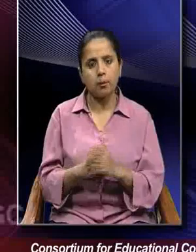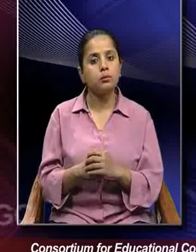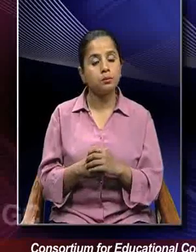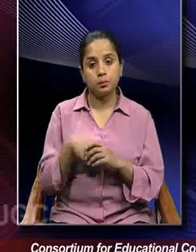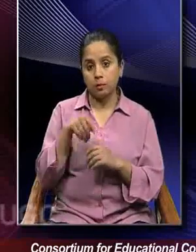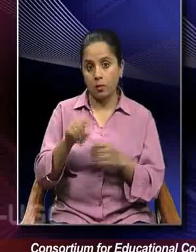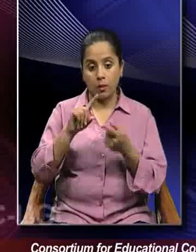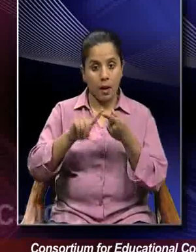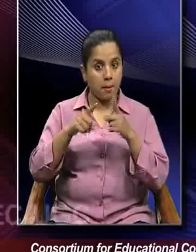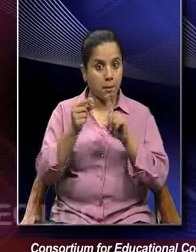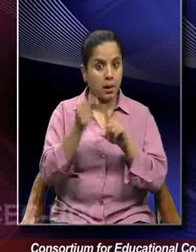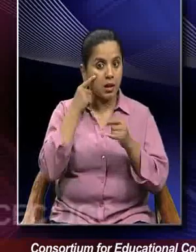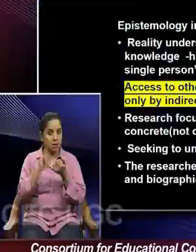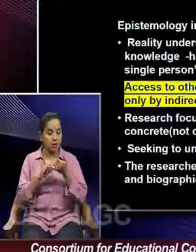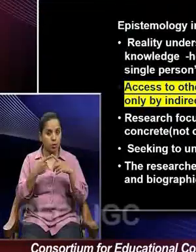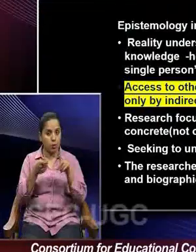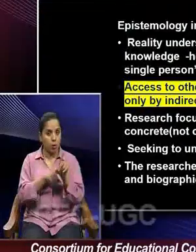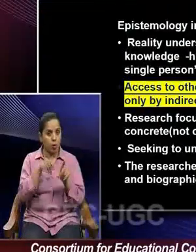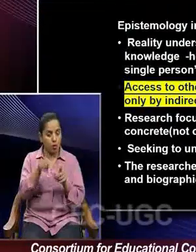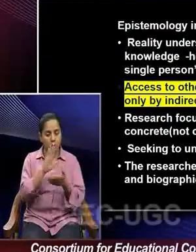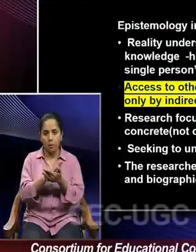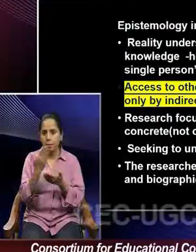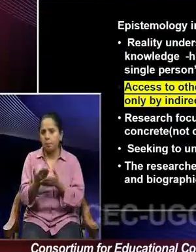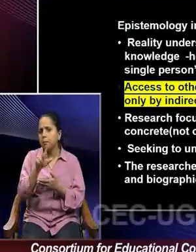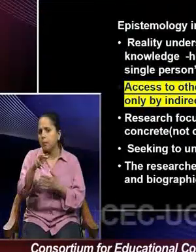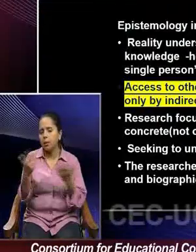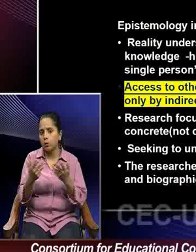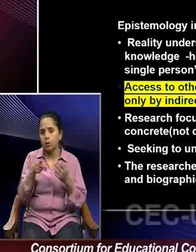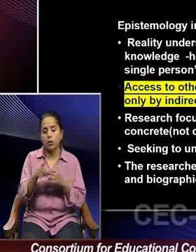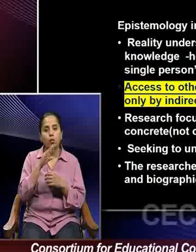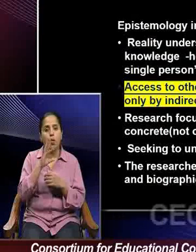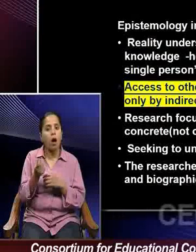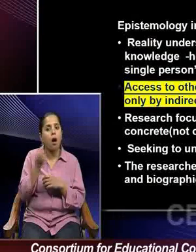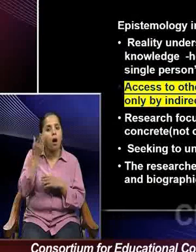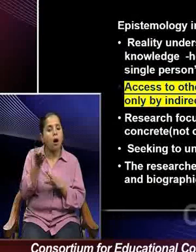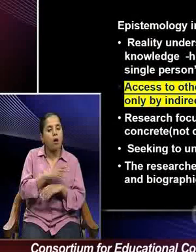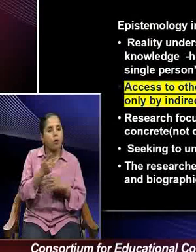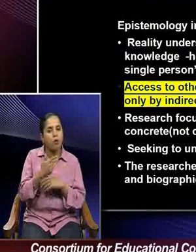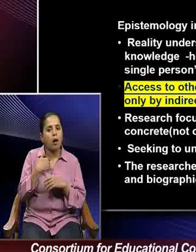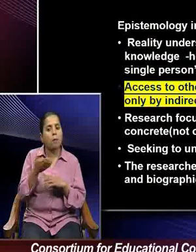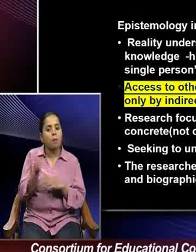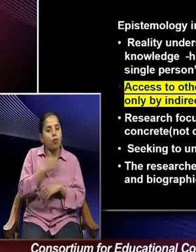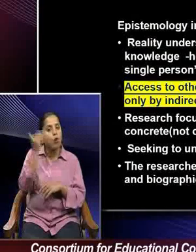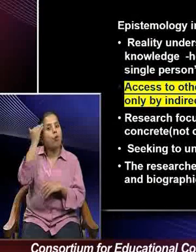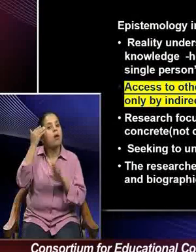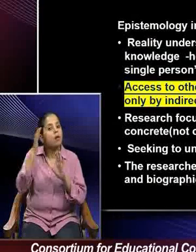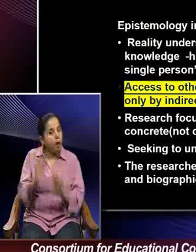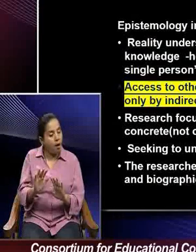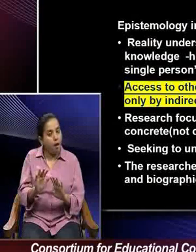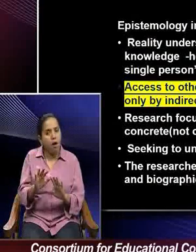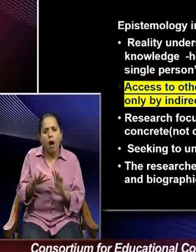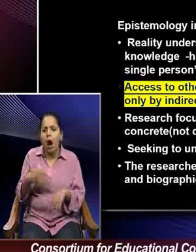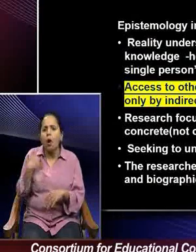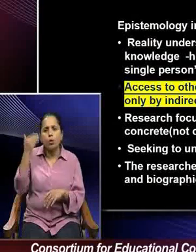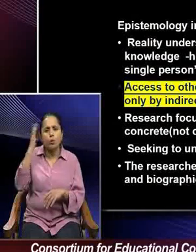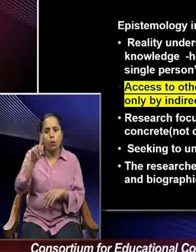The epistemology in interpretivism is that reality is understood through perceived knowledge. How we get to know of